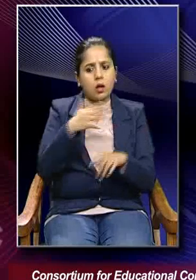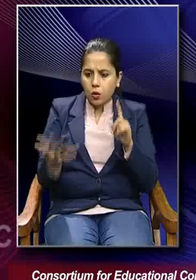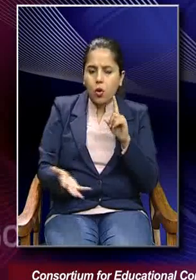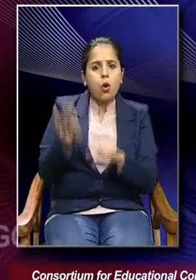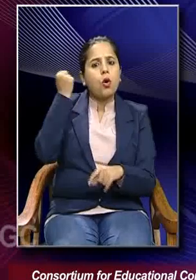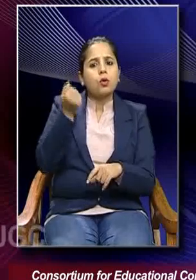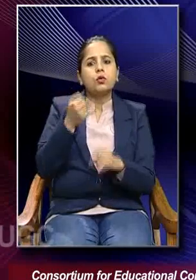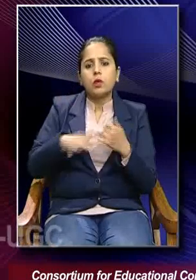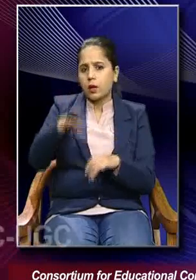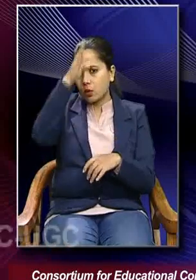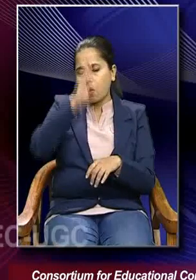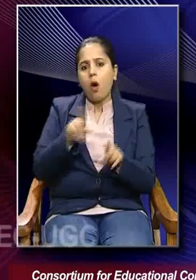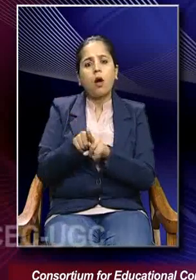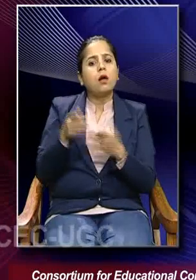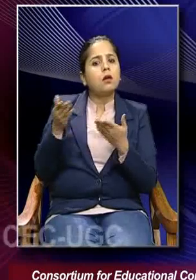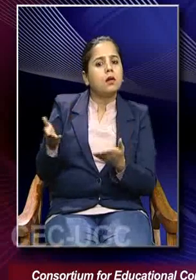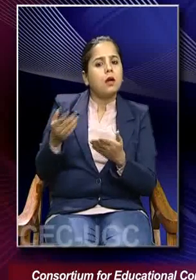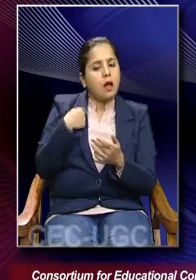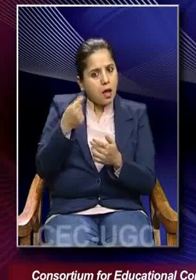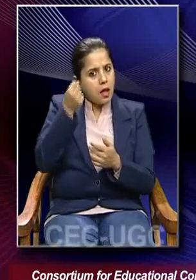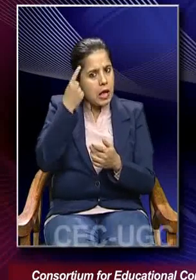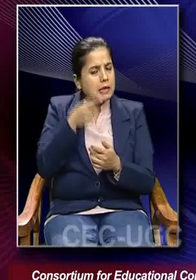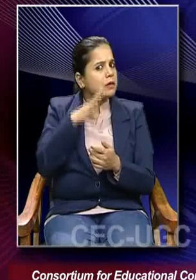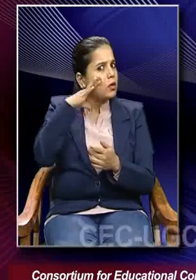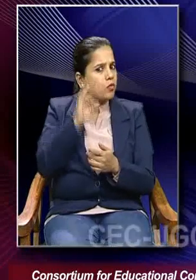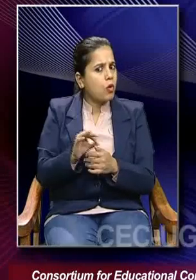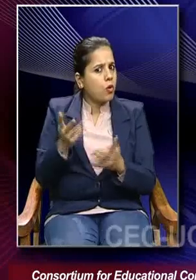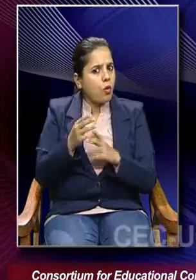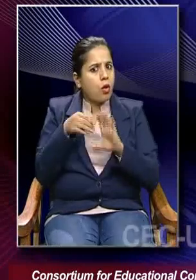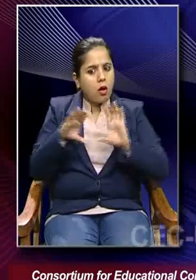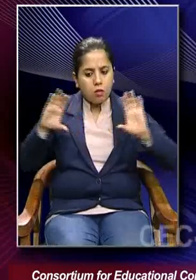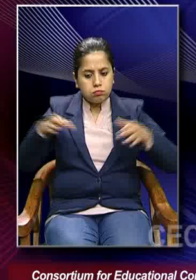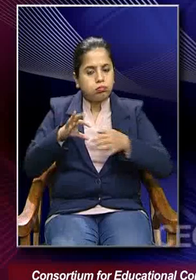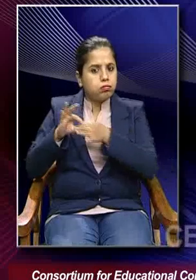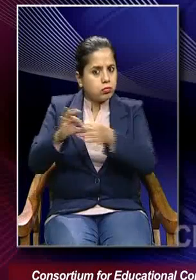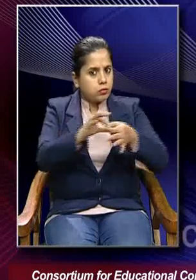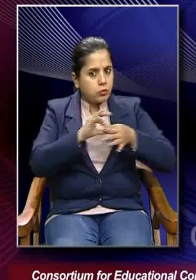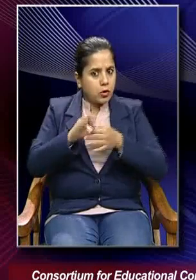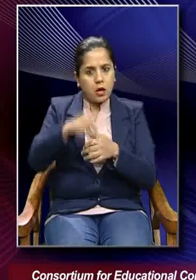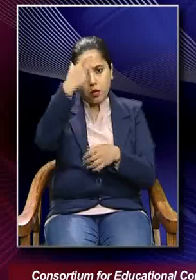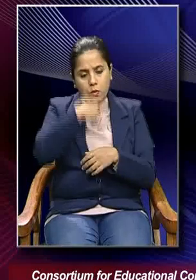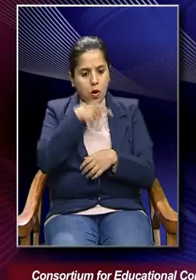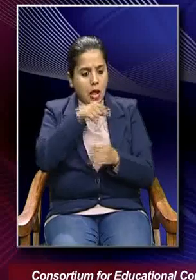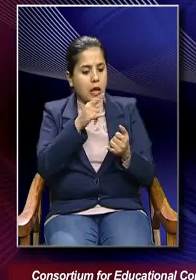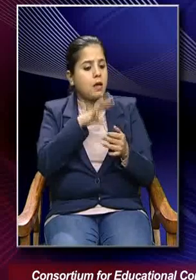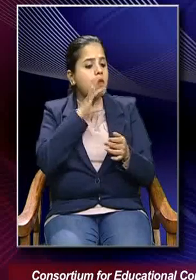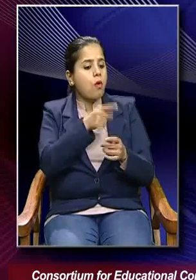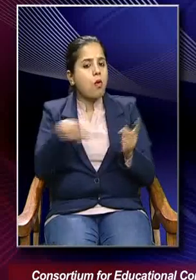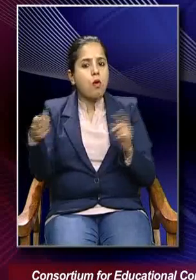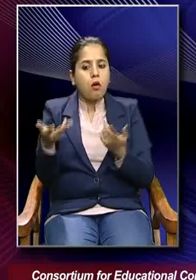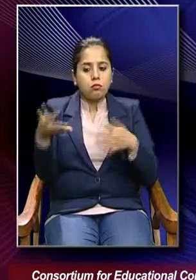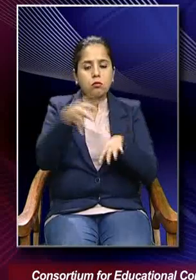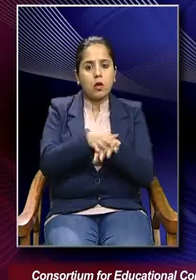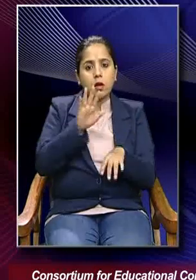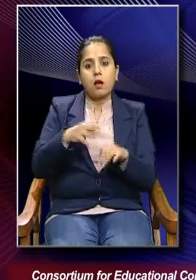he will kind of help us to understand the significance of collective over individual reality. Then we have